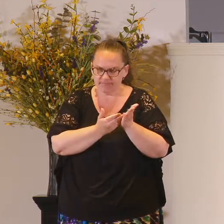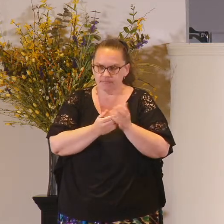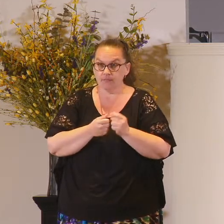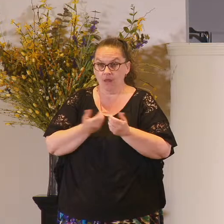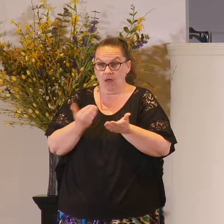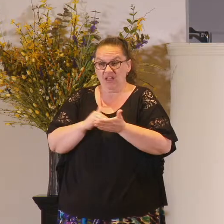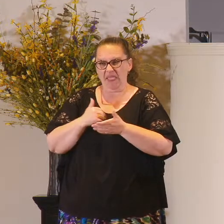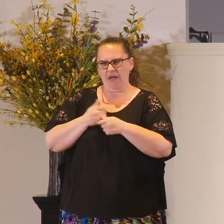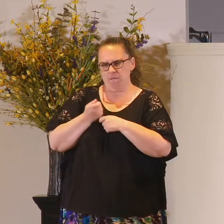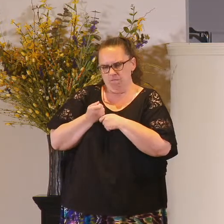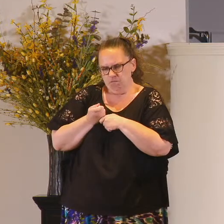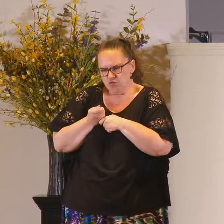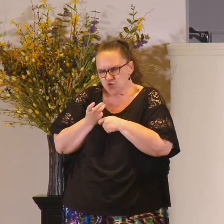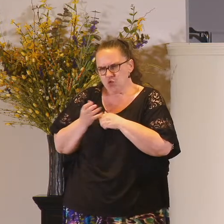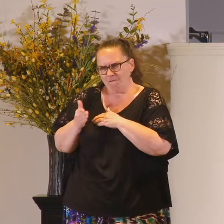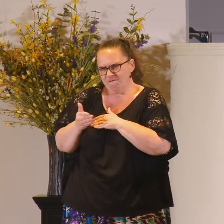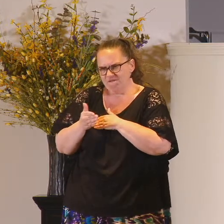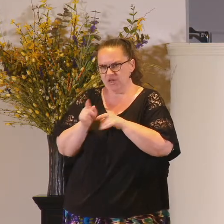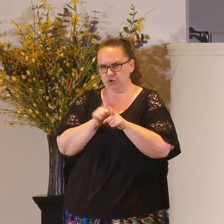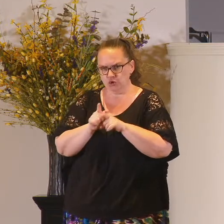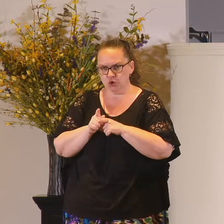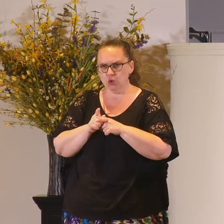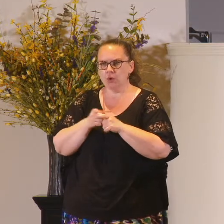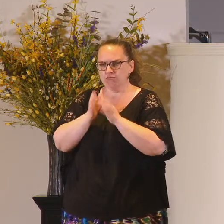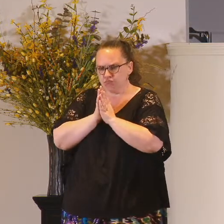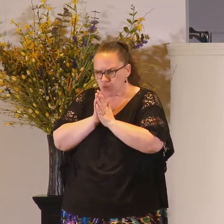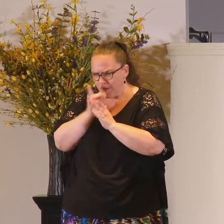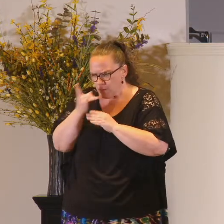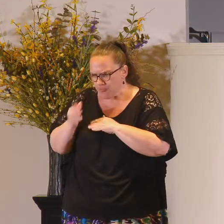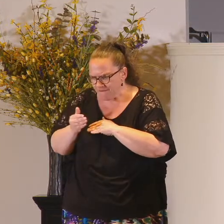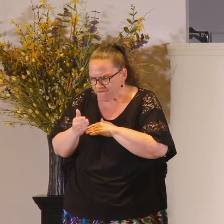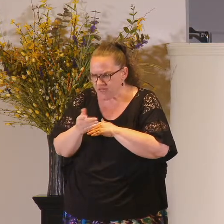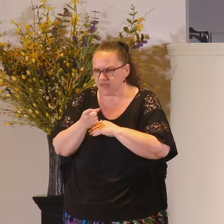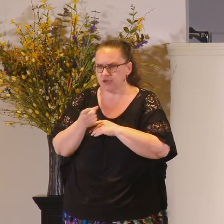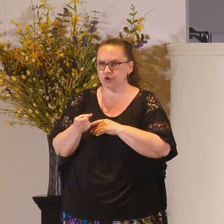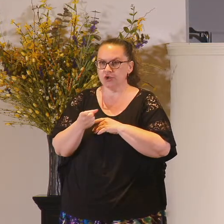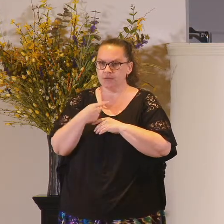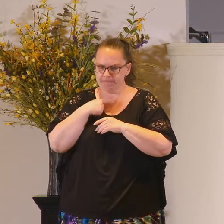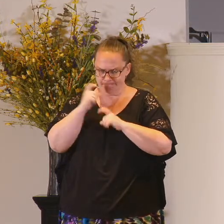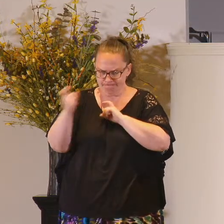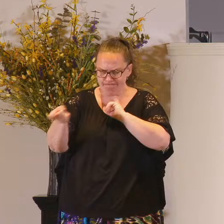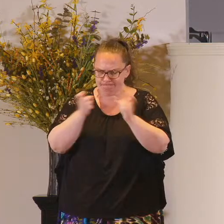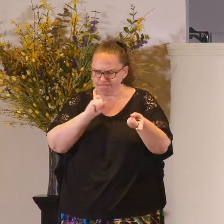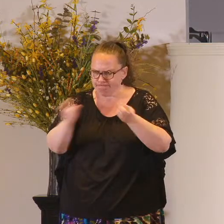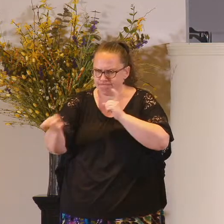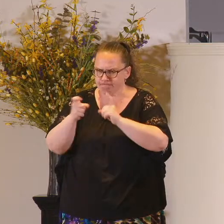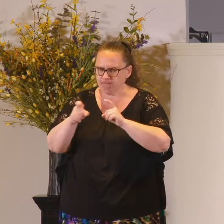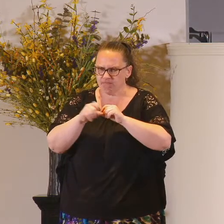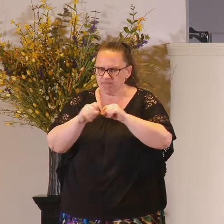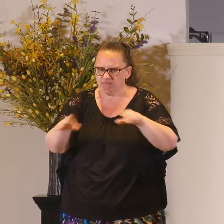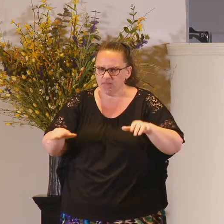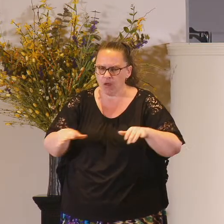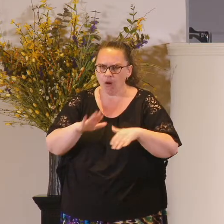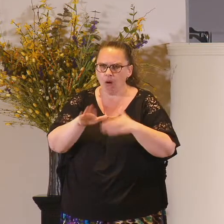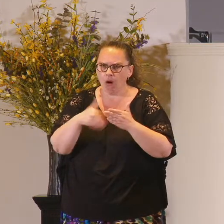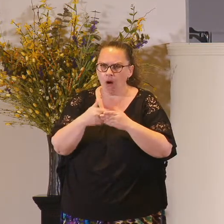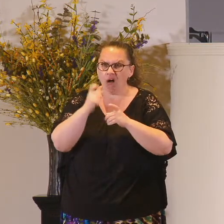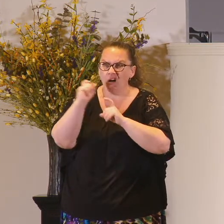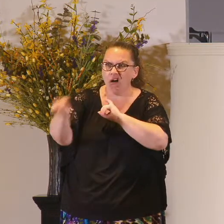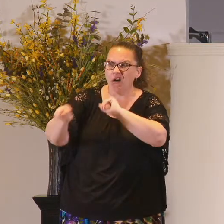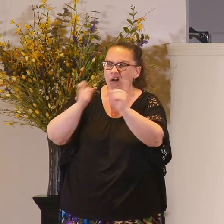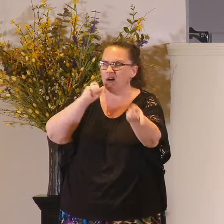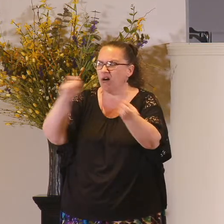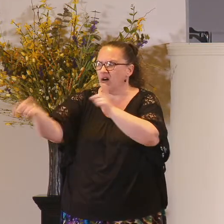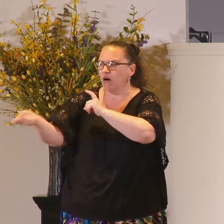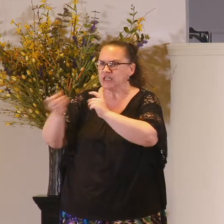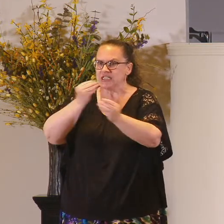fish to go around as well. He blesses those, and everything is distributed to this huge crowd of people, just like